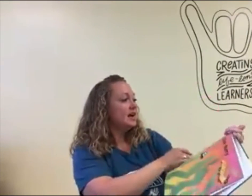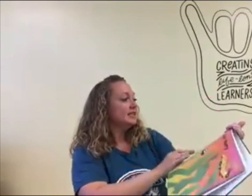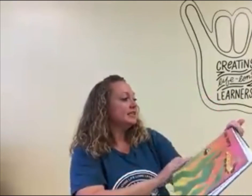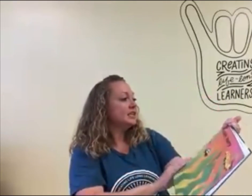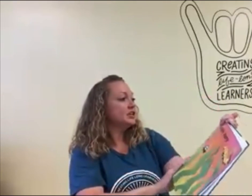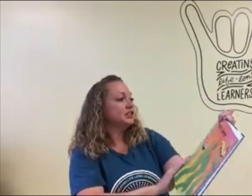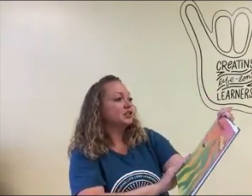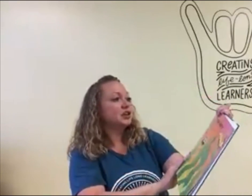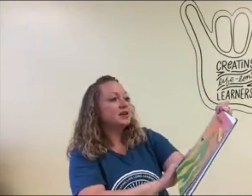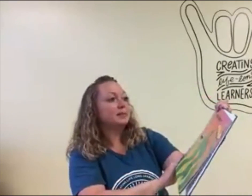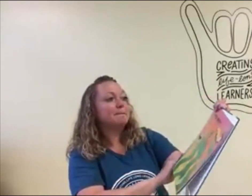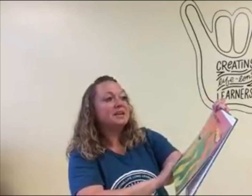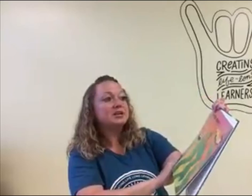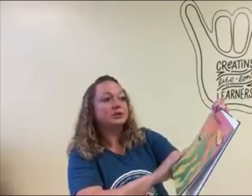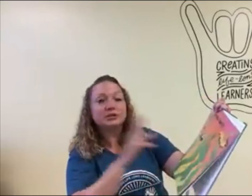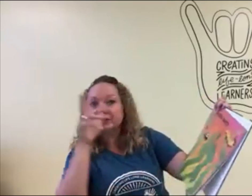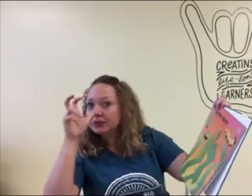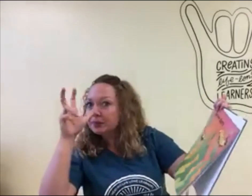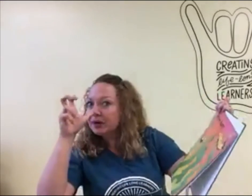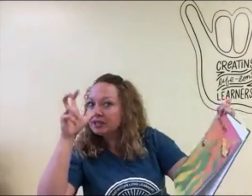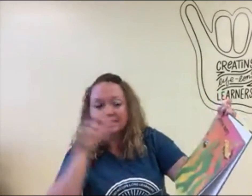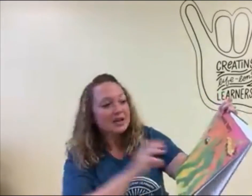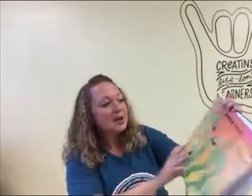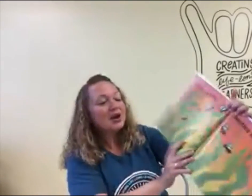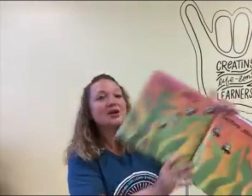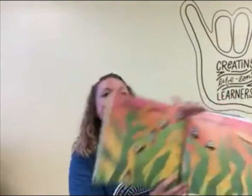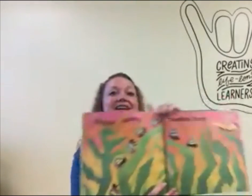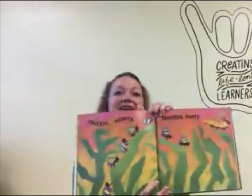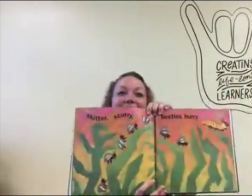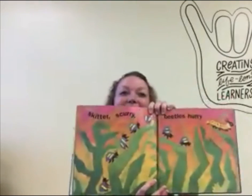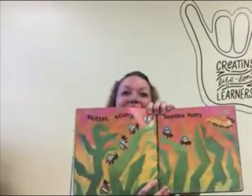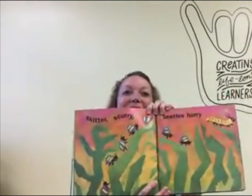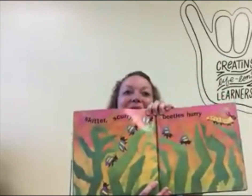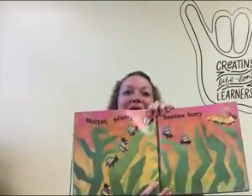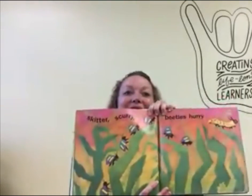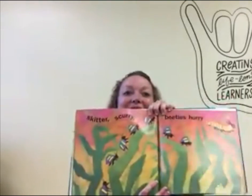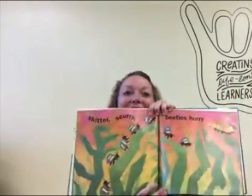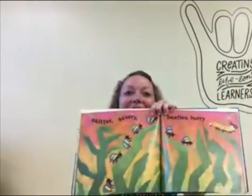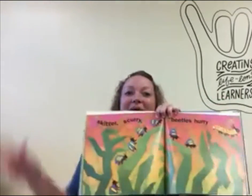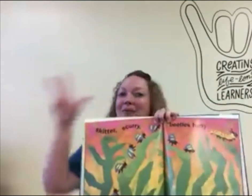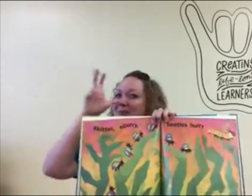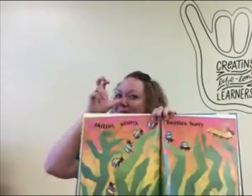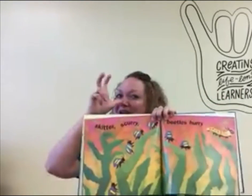Skitter, scurry, beetles, bugs. Hurry, beetles, hurry, bugs.